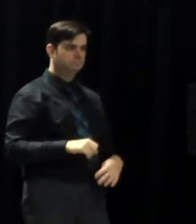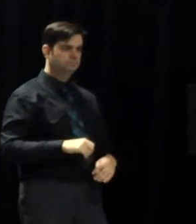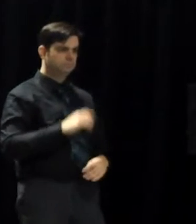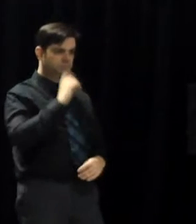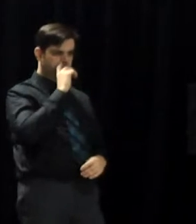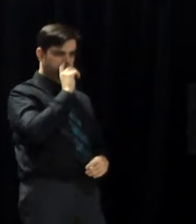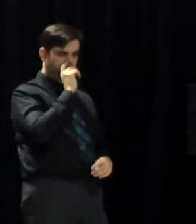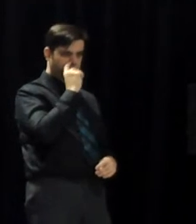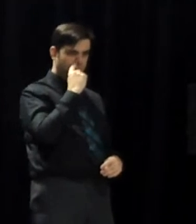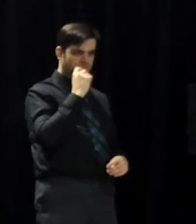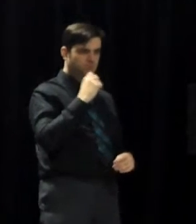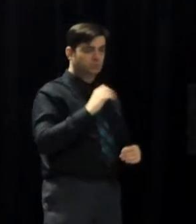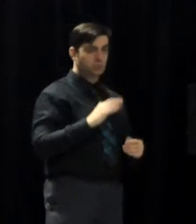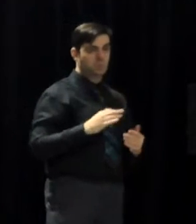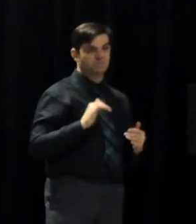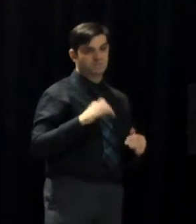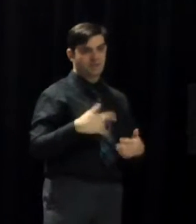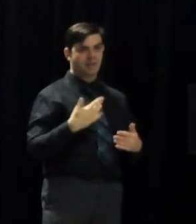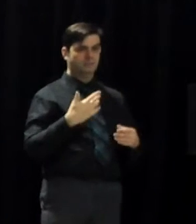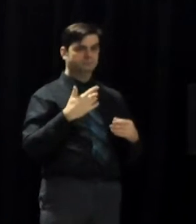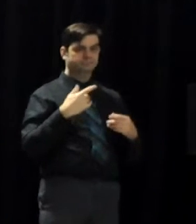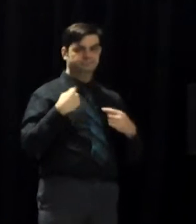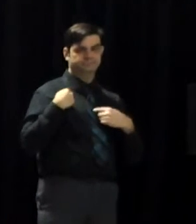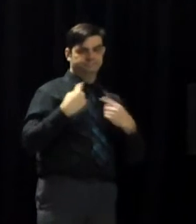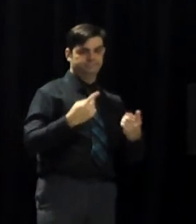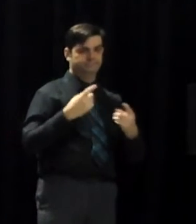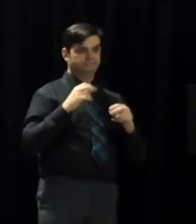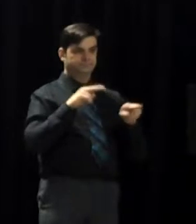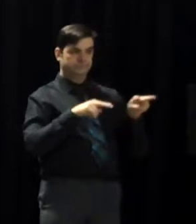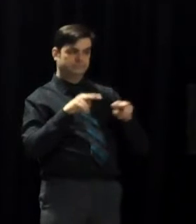we've 300 from the 225 range.